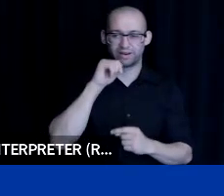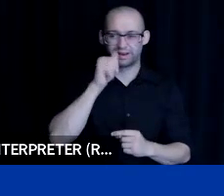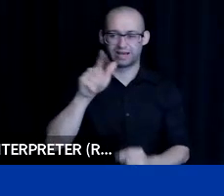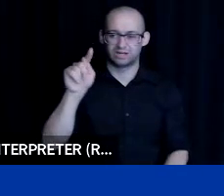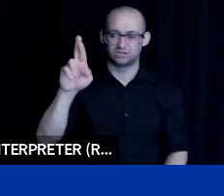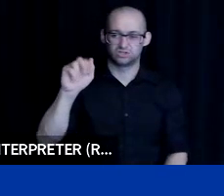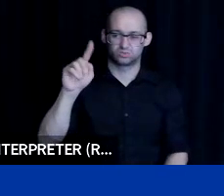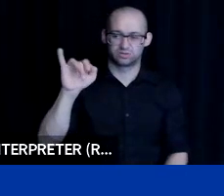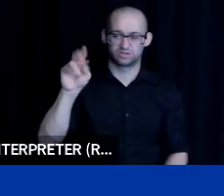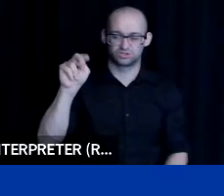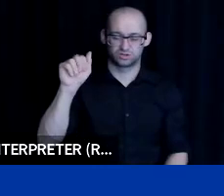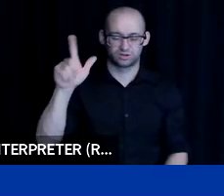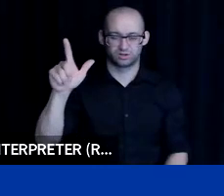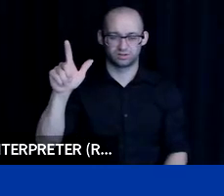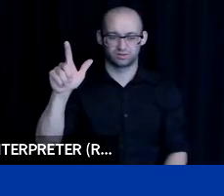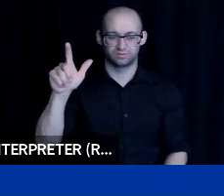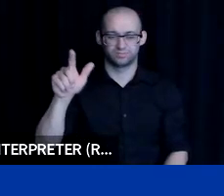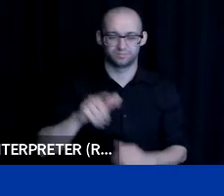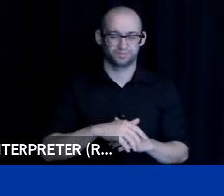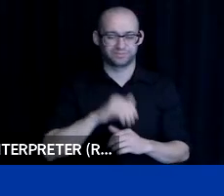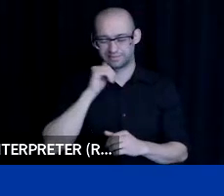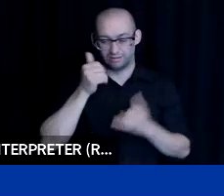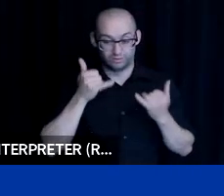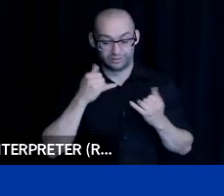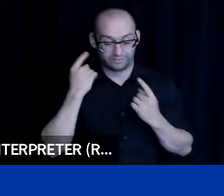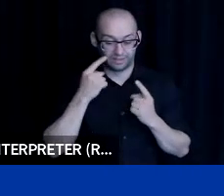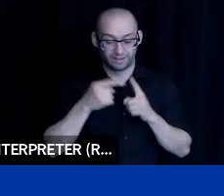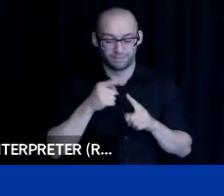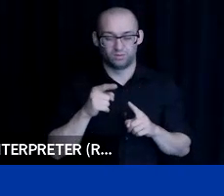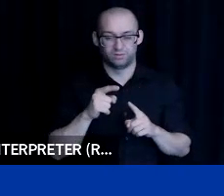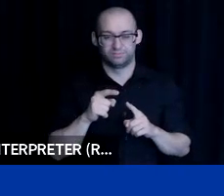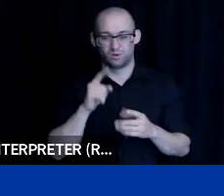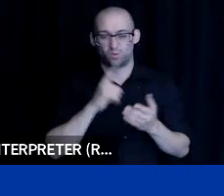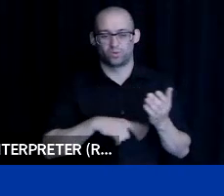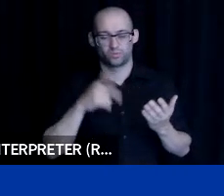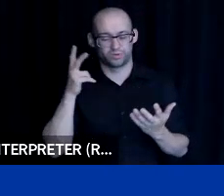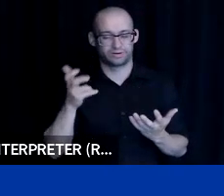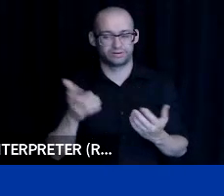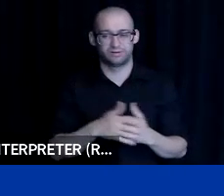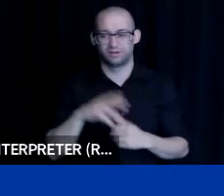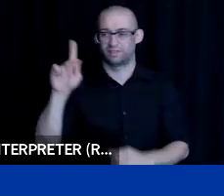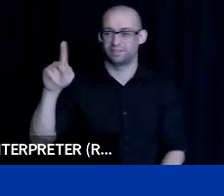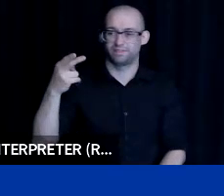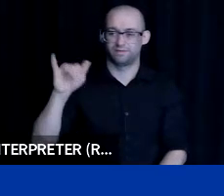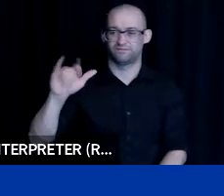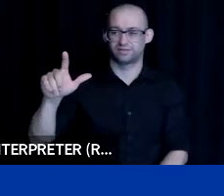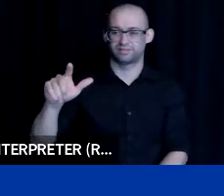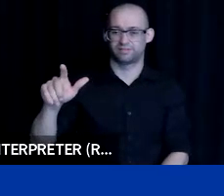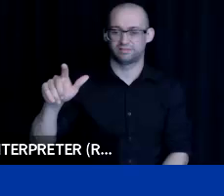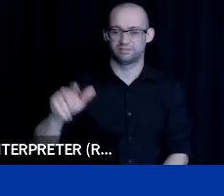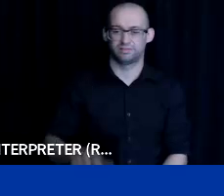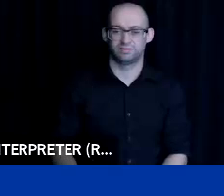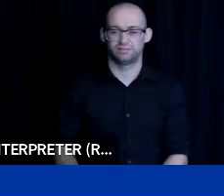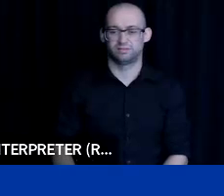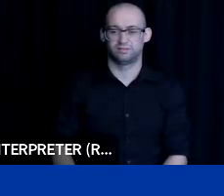when you don't immediately think of, are what we would also love to hear. Phil.